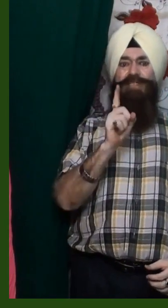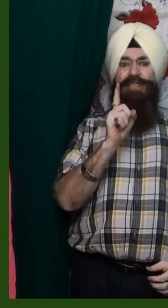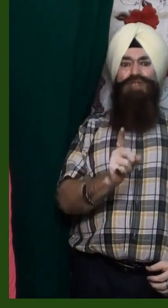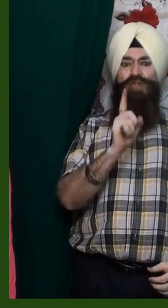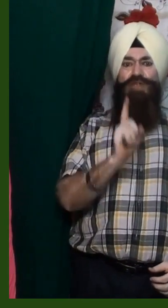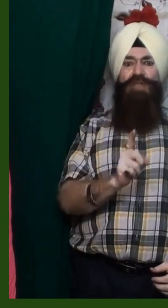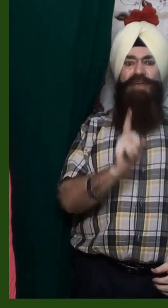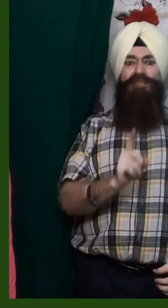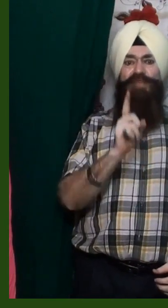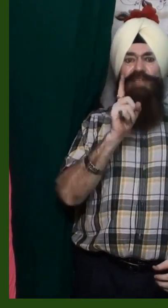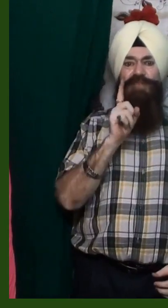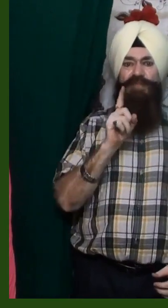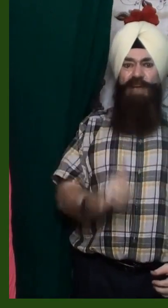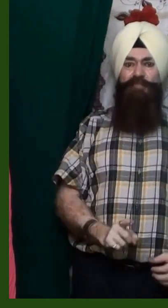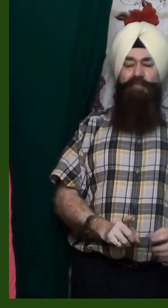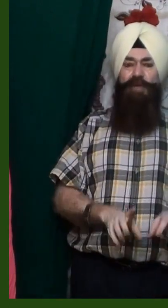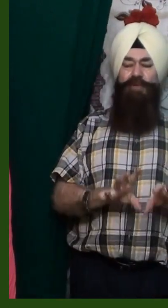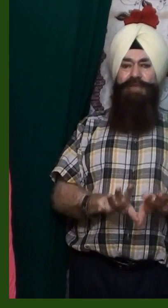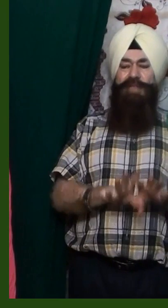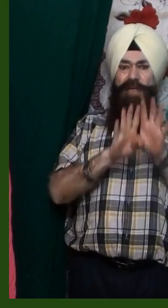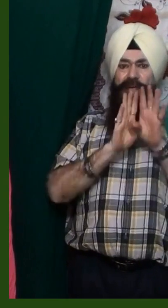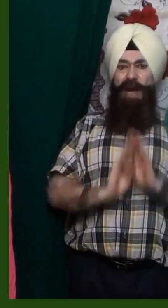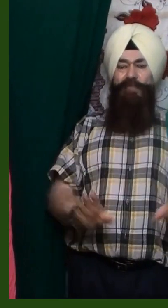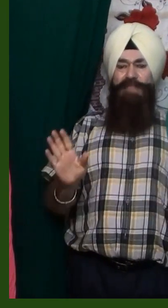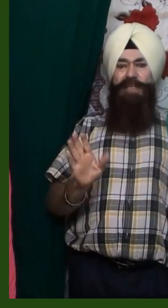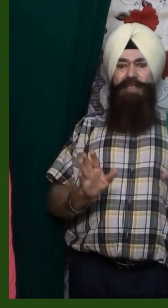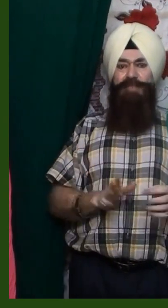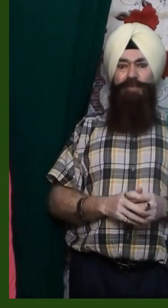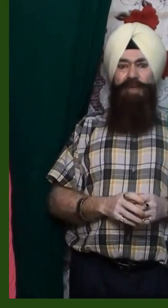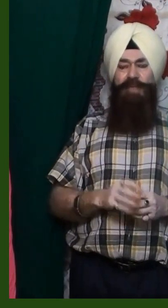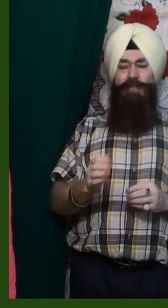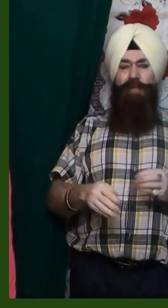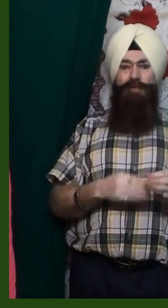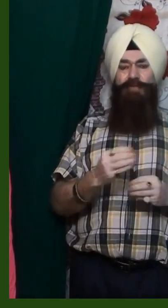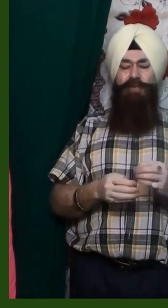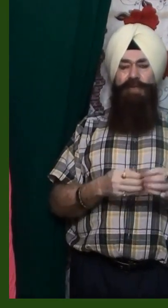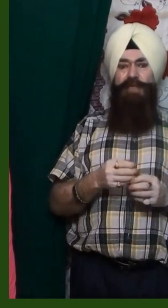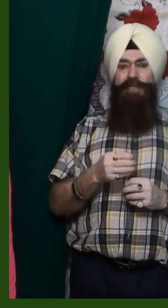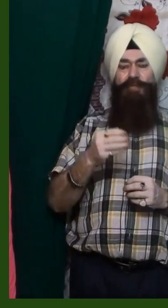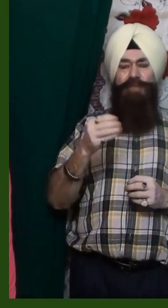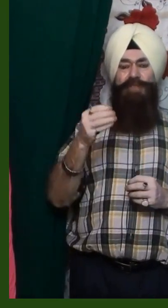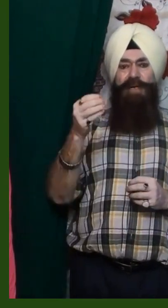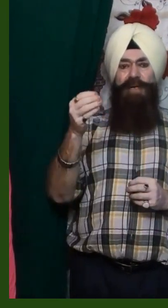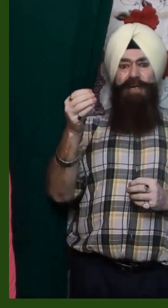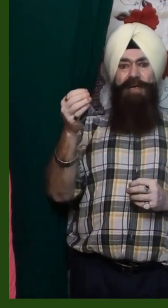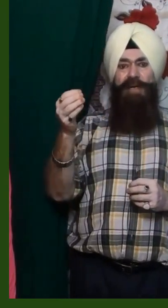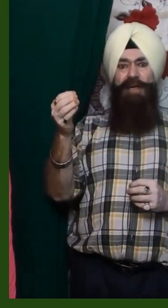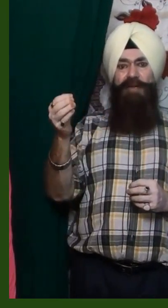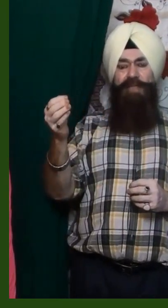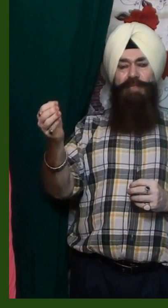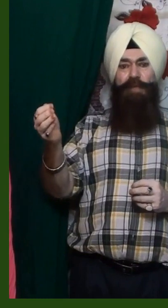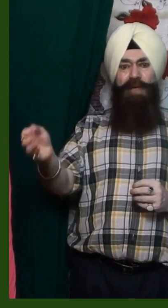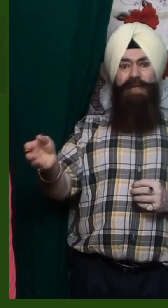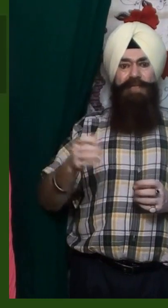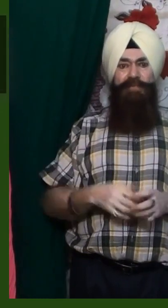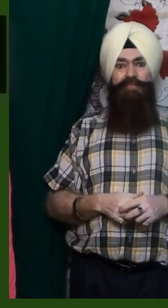universally stationary reference frame, because everything is moving with respect to somewhat